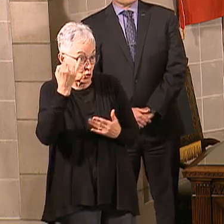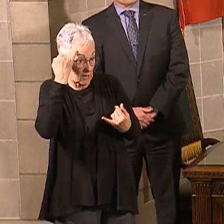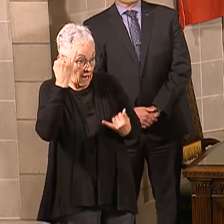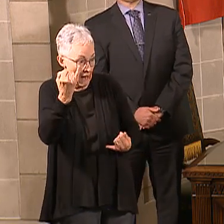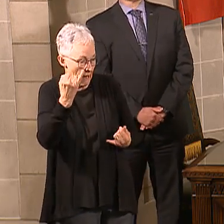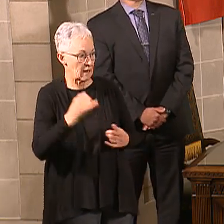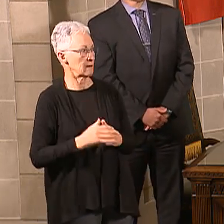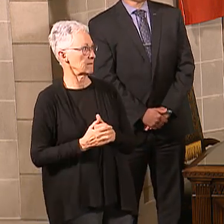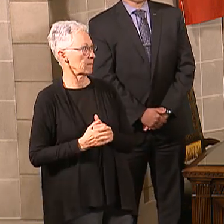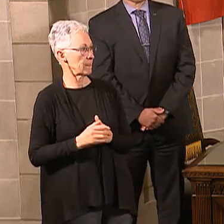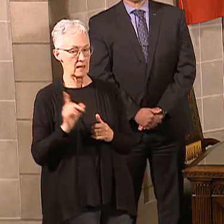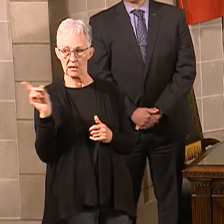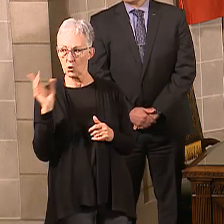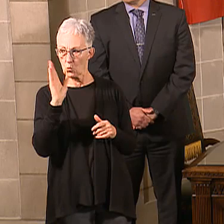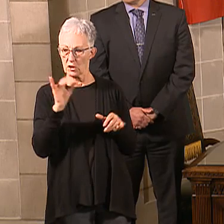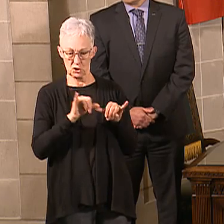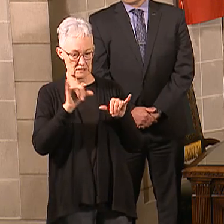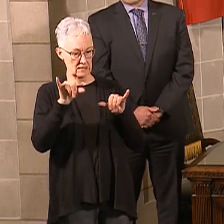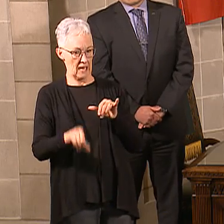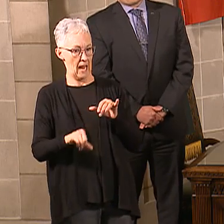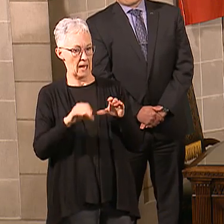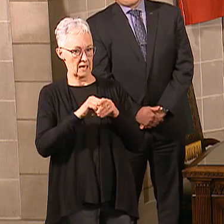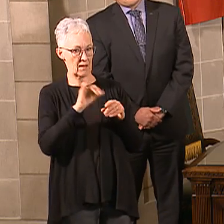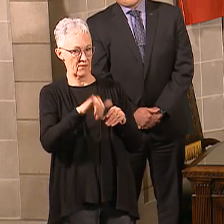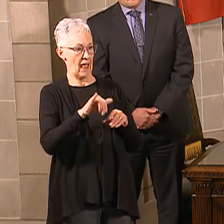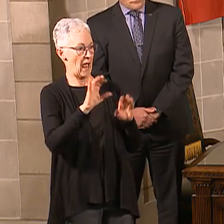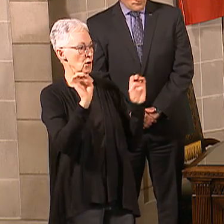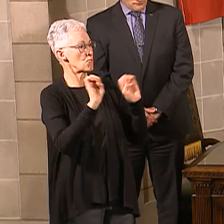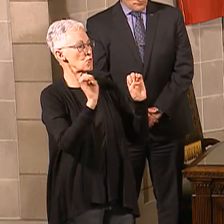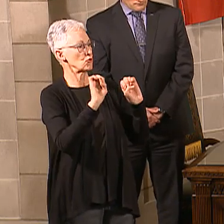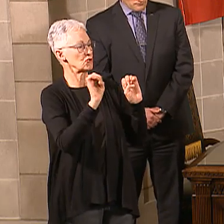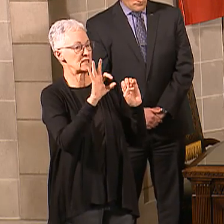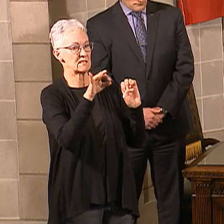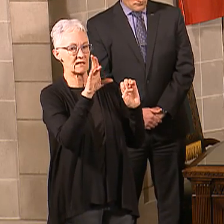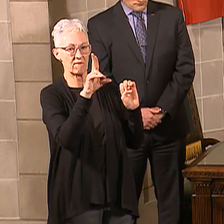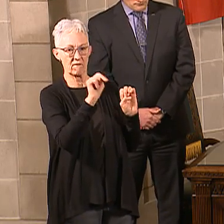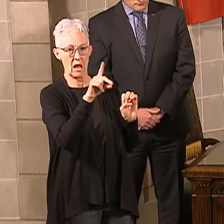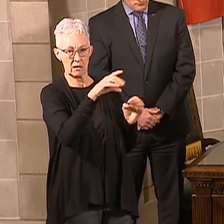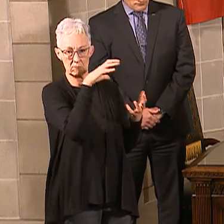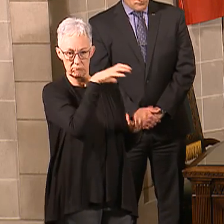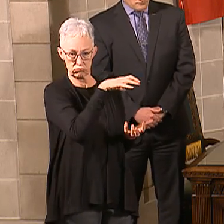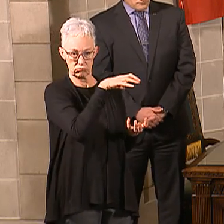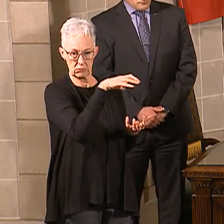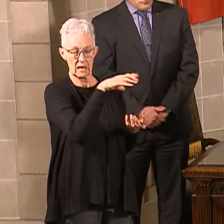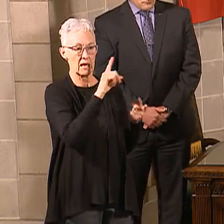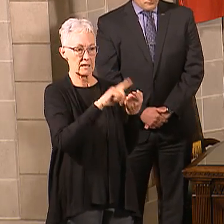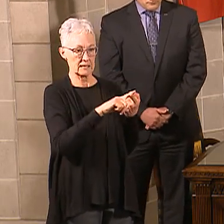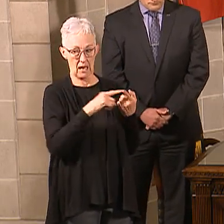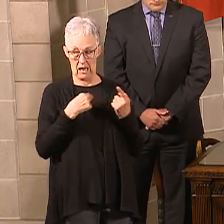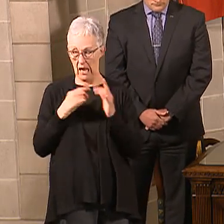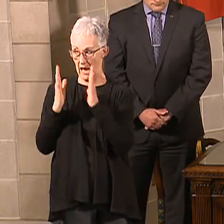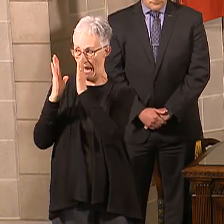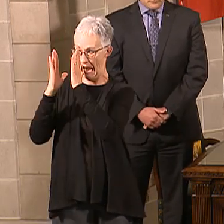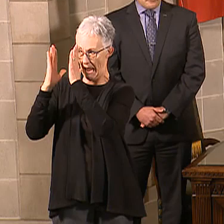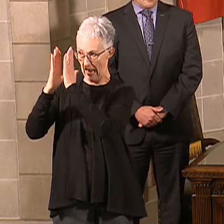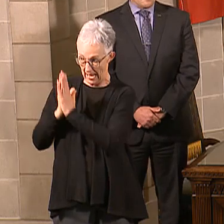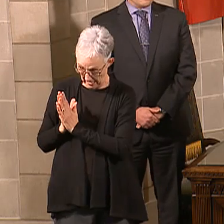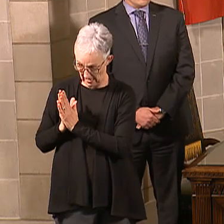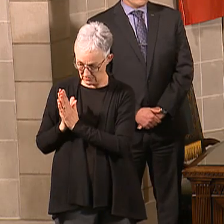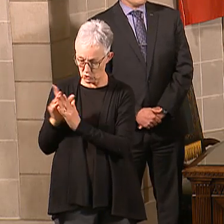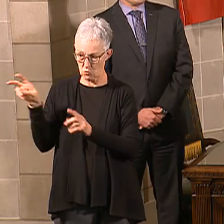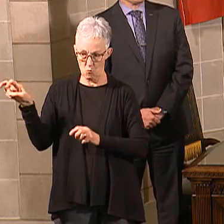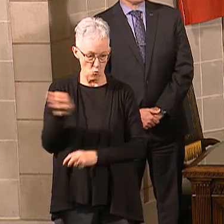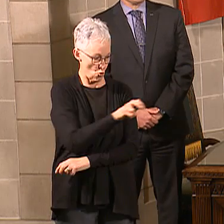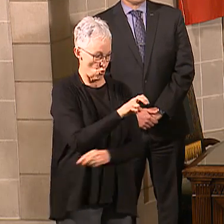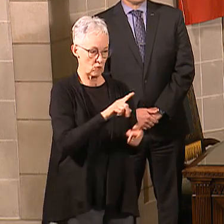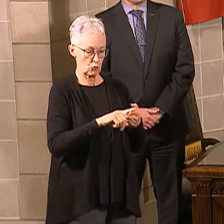is the way the bill's gonna work, it'll all stay in the rainy day fund until I, as governor, request those funds to be moved from the rainy day fund to the governor's emergency fund.